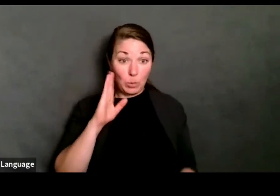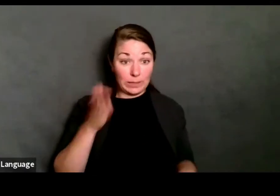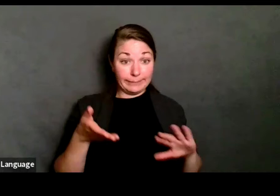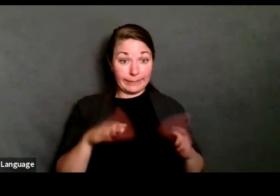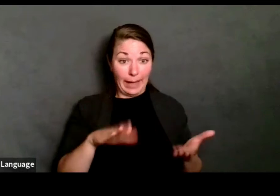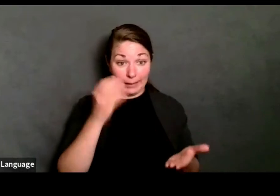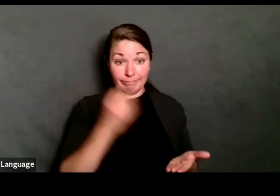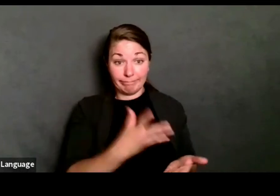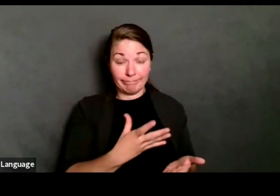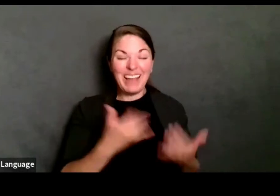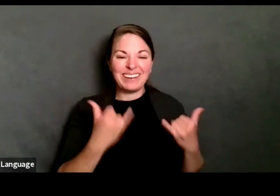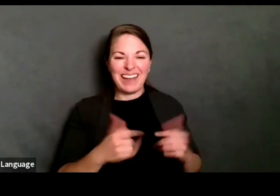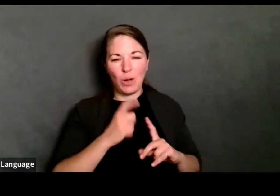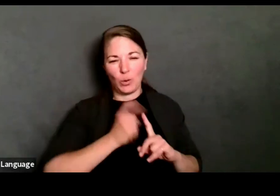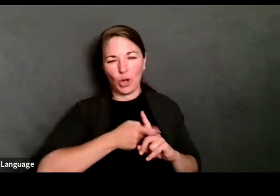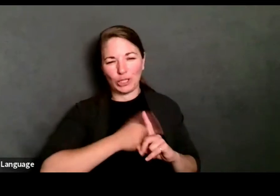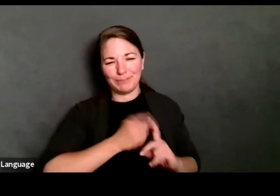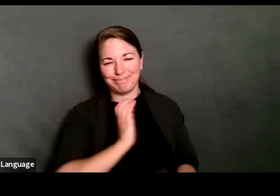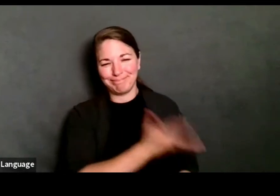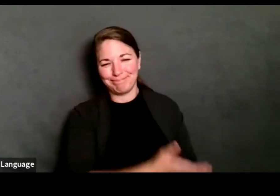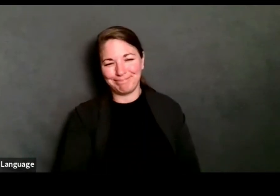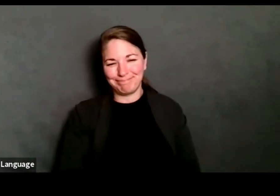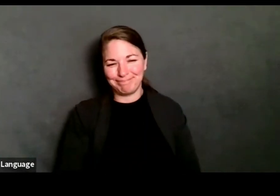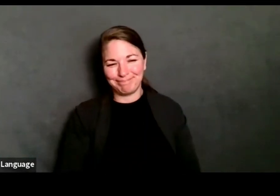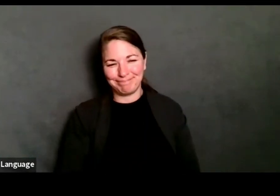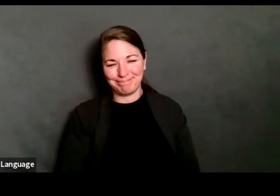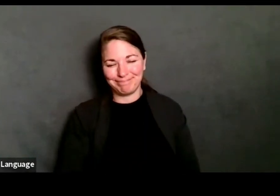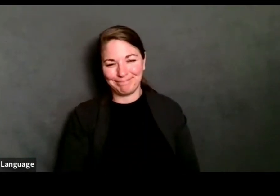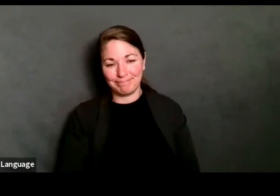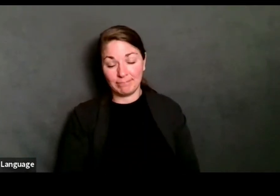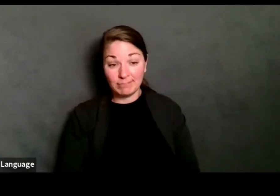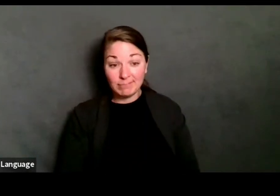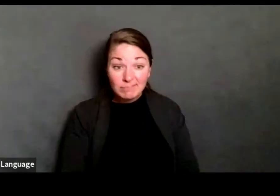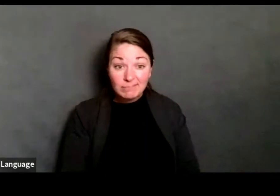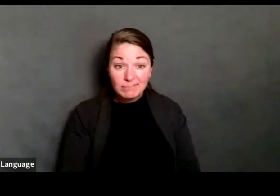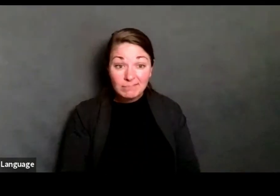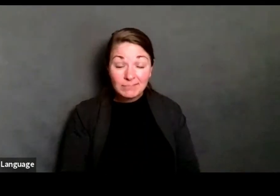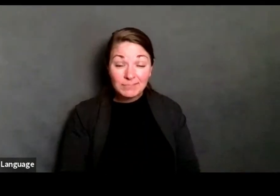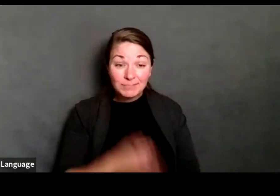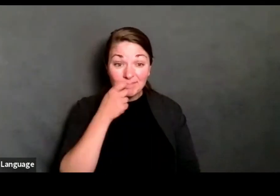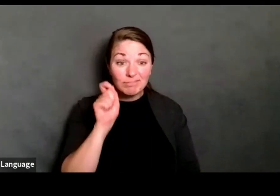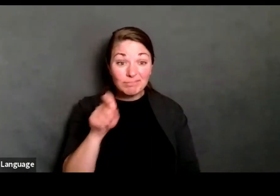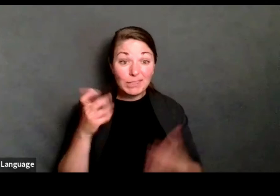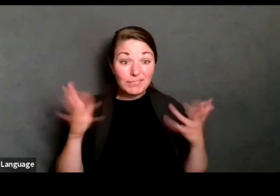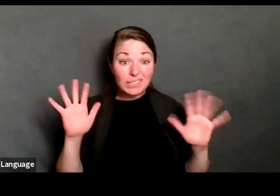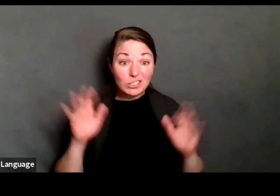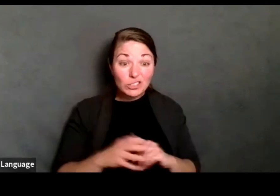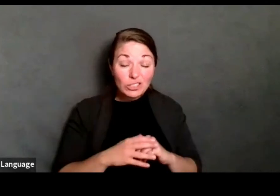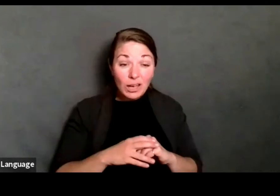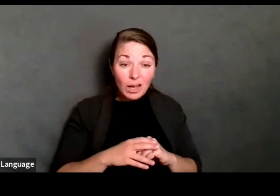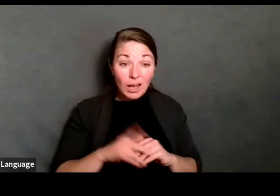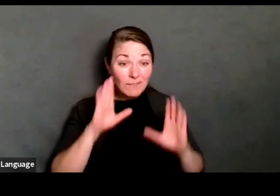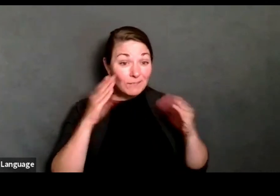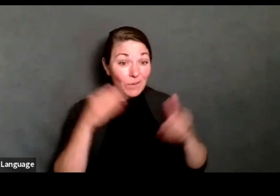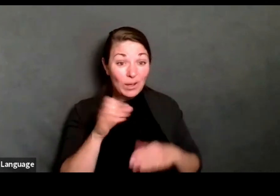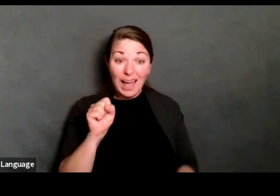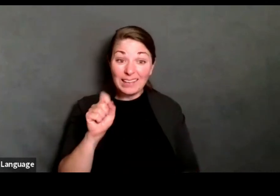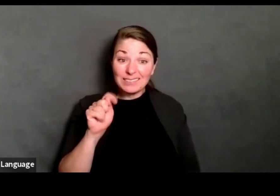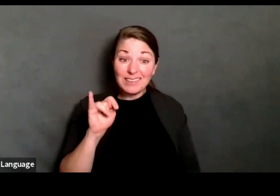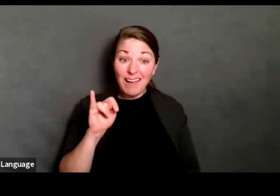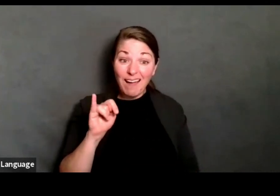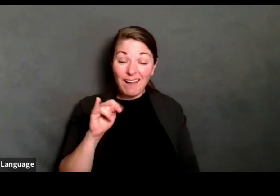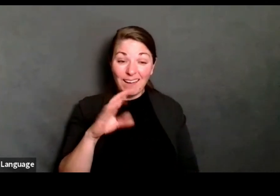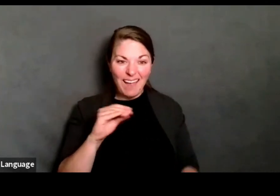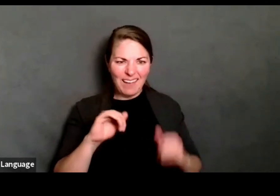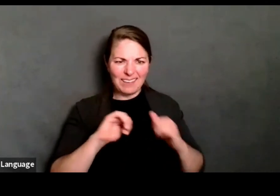die. Now here are some condoms. Focusing on sex ed solely through the lens of STI and pregnancy prevention is